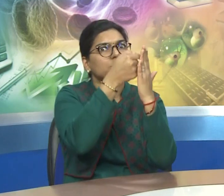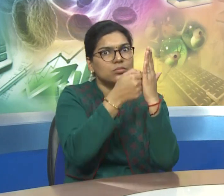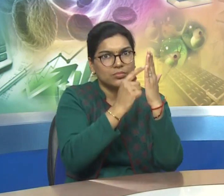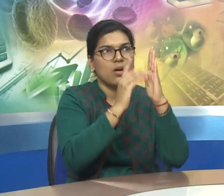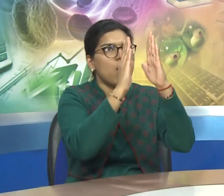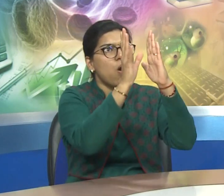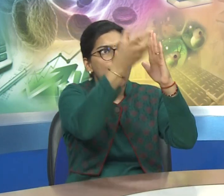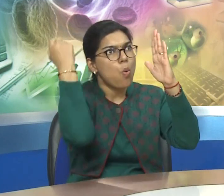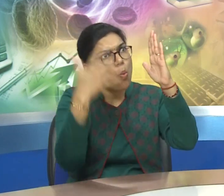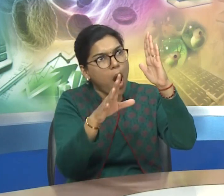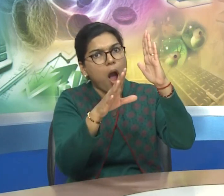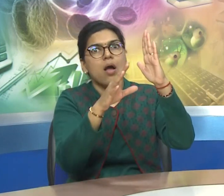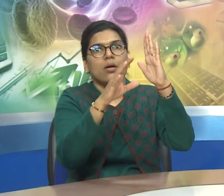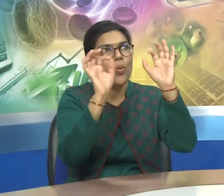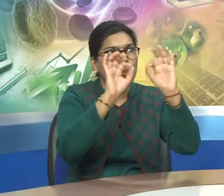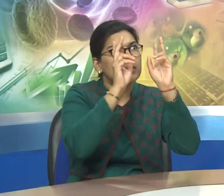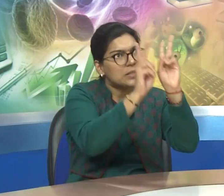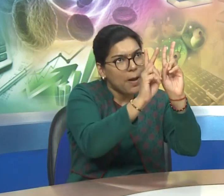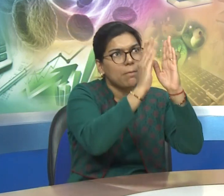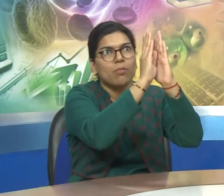Preparing the shelf list card.